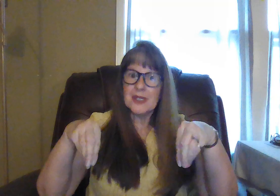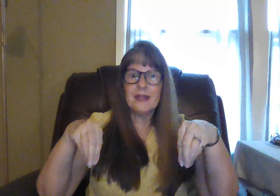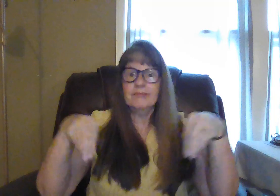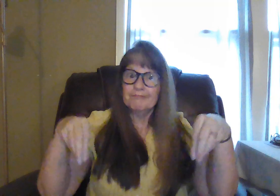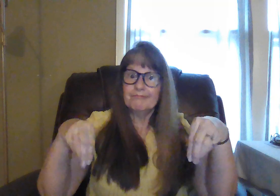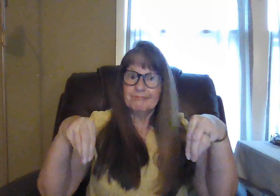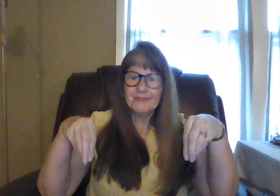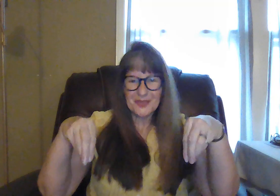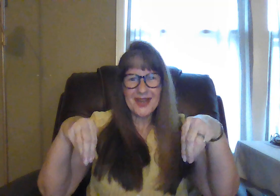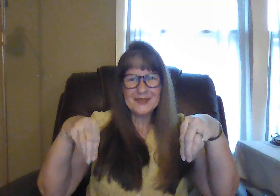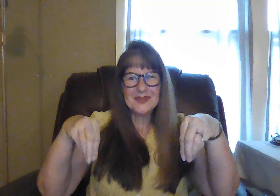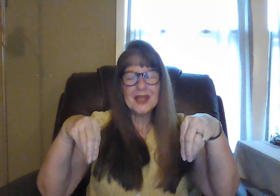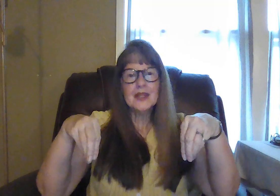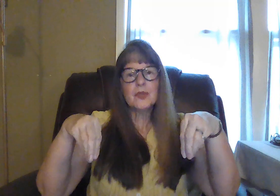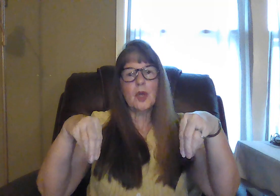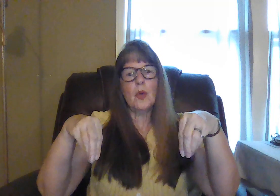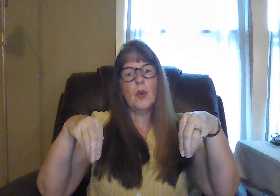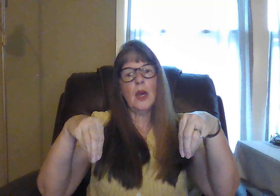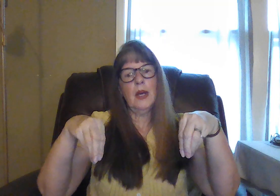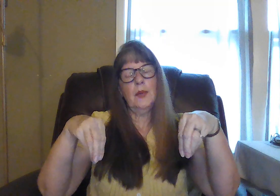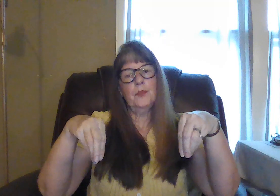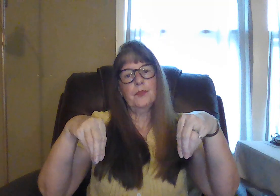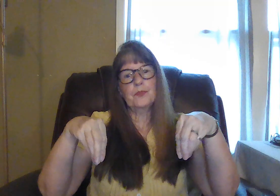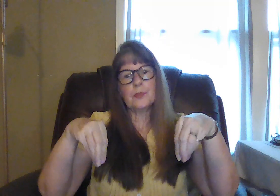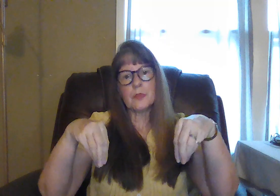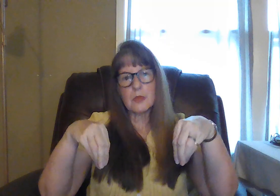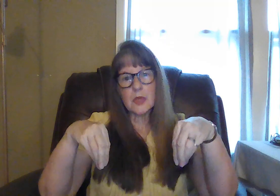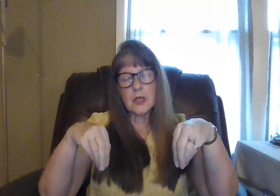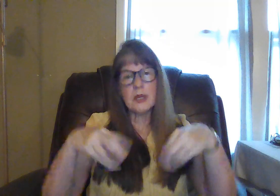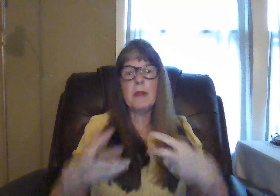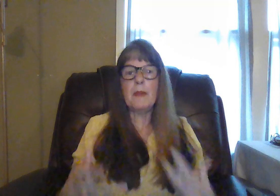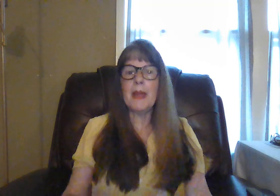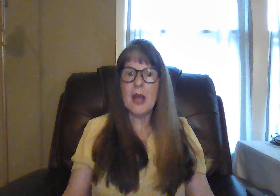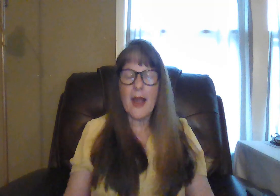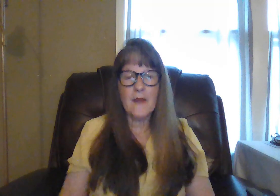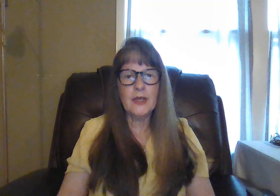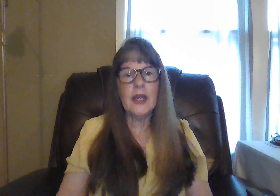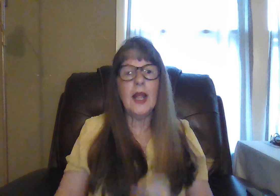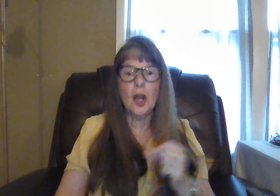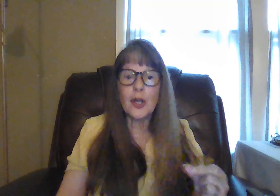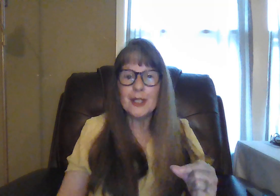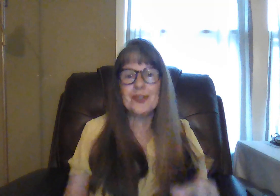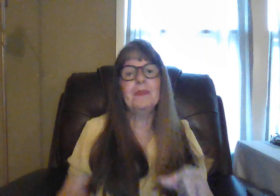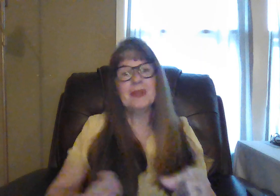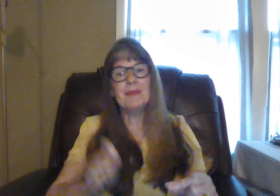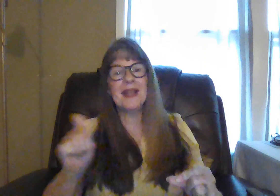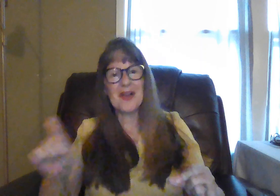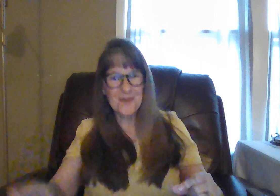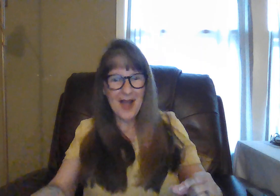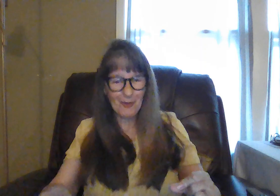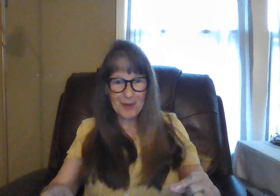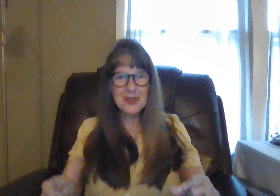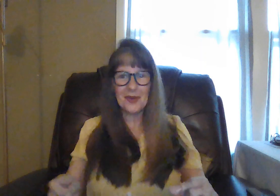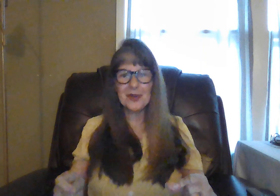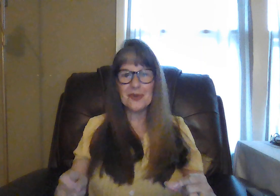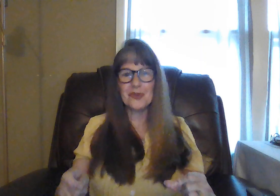electricity, right? So, because some people may not have any air conditioning, but they may have power. Maybe their air conditioner